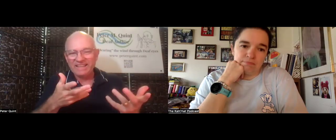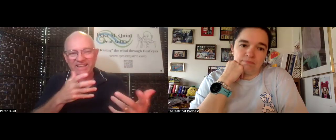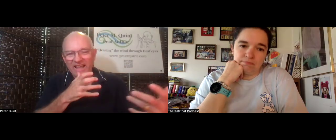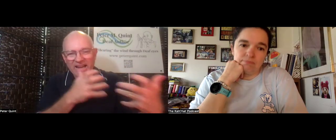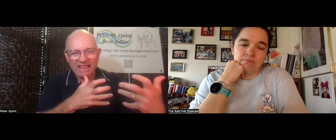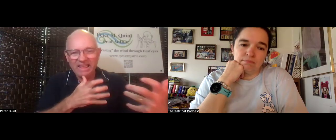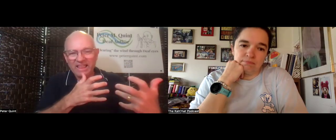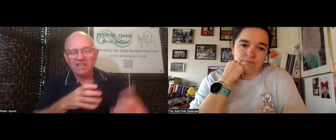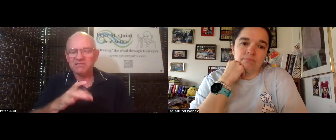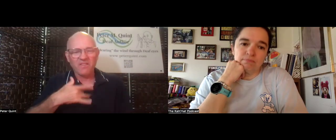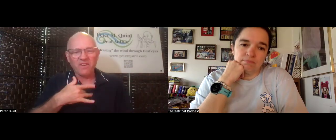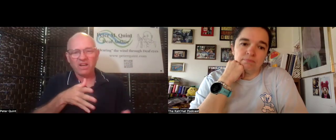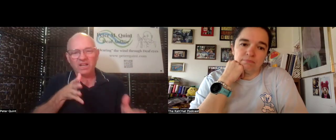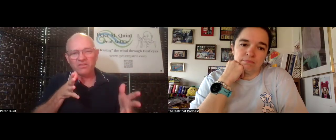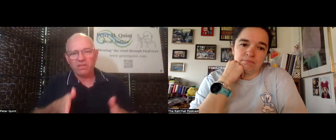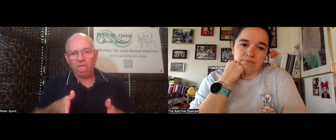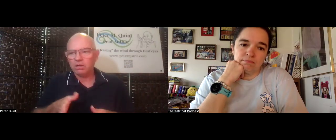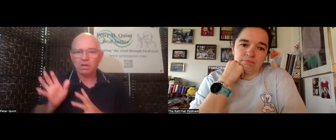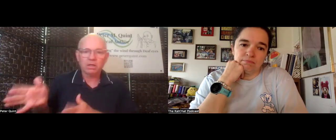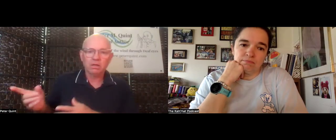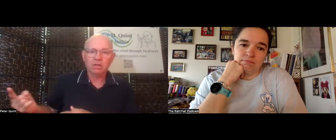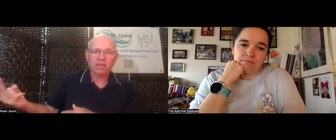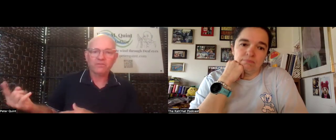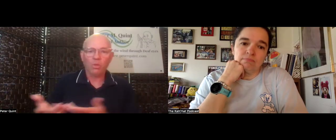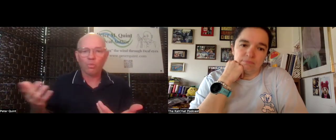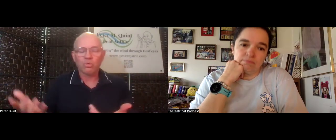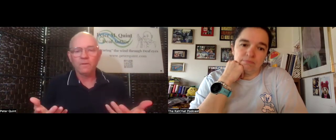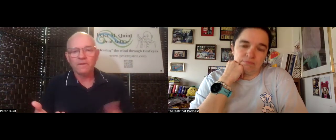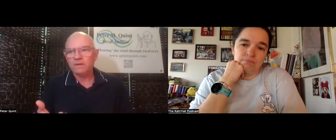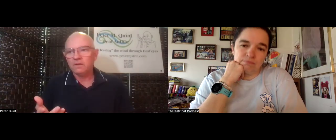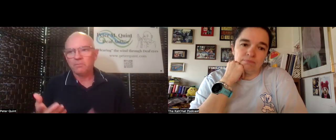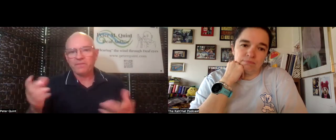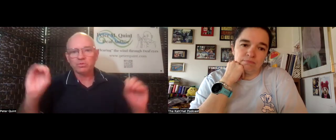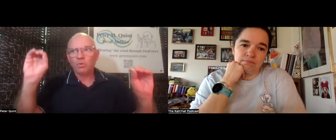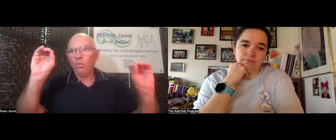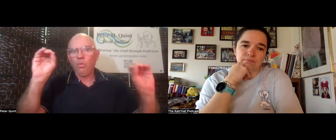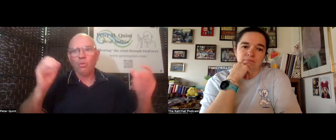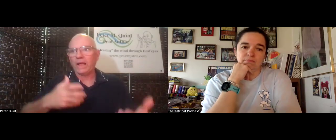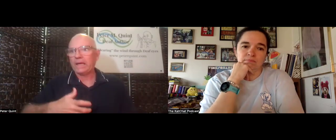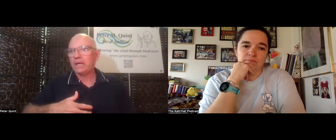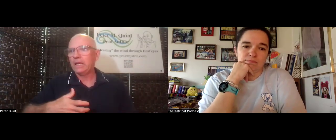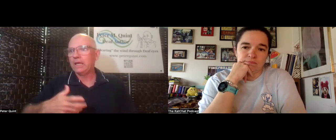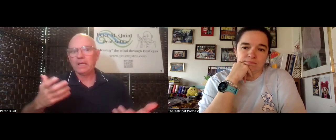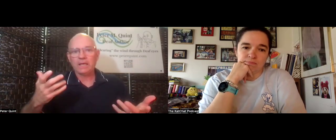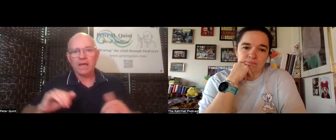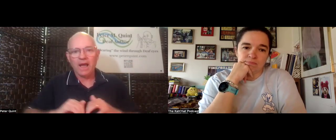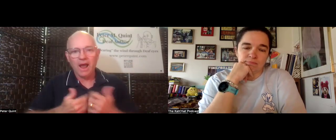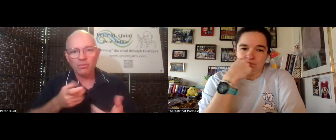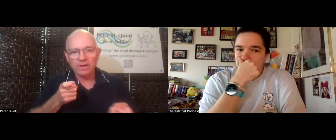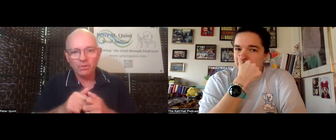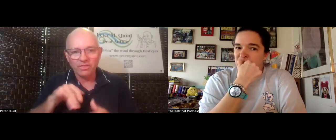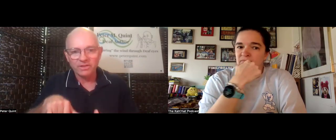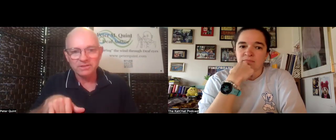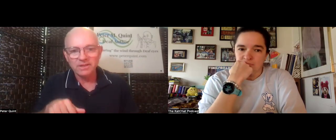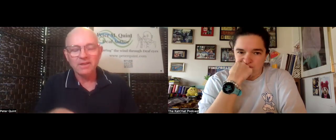but I, I felt kind of left on. But there was no like, how